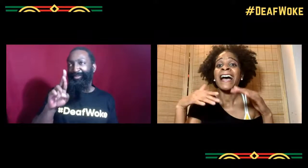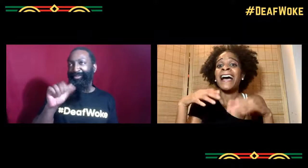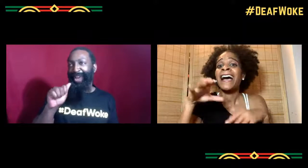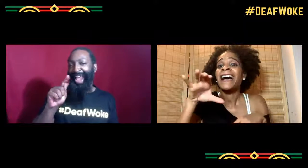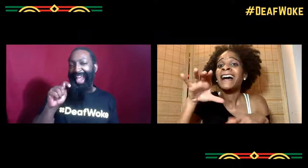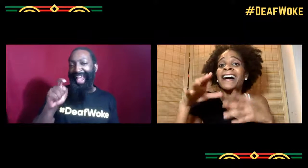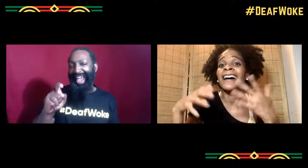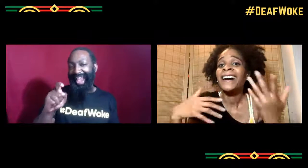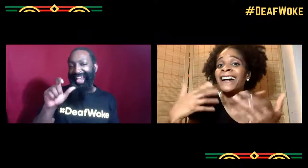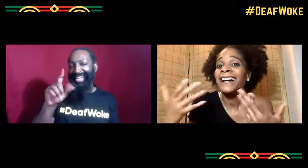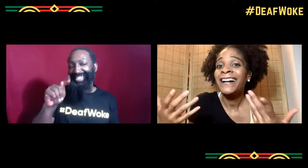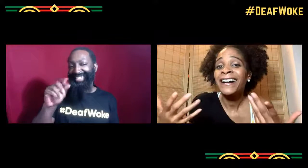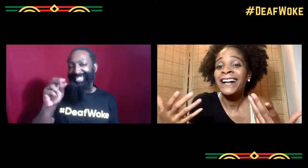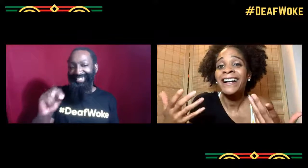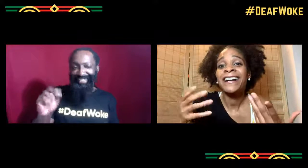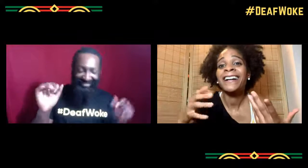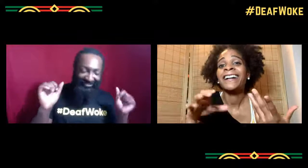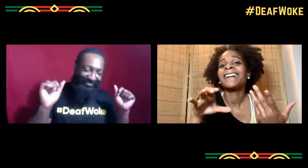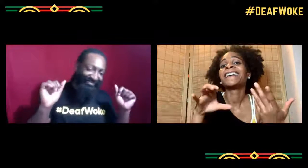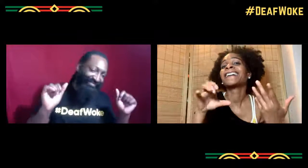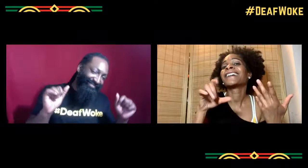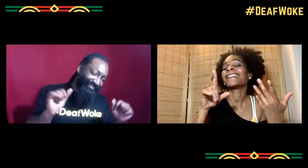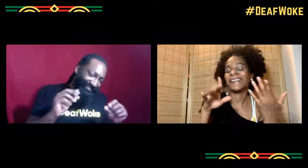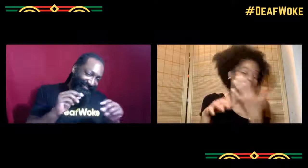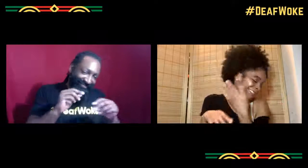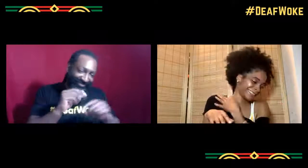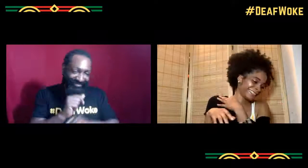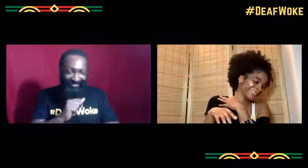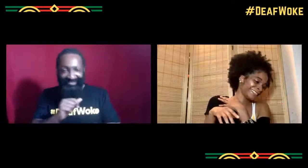Give me some, Tony Braxton.